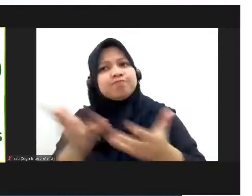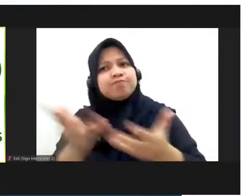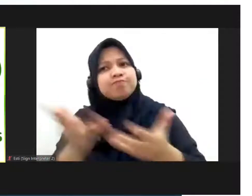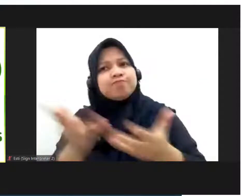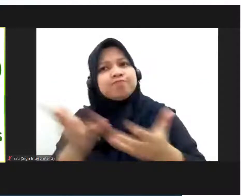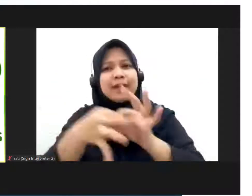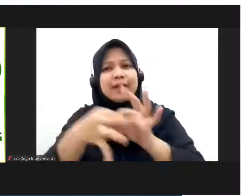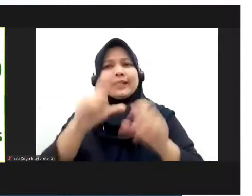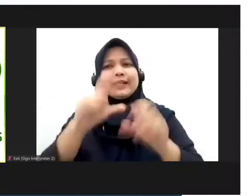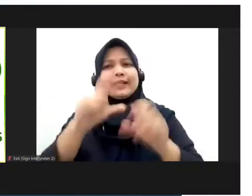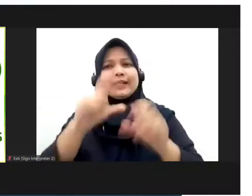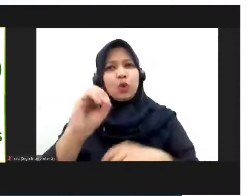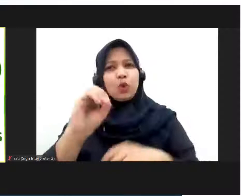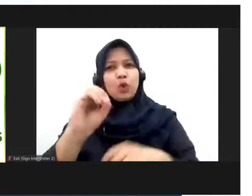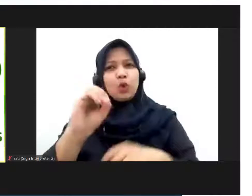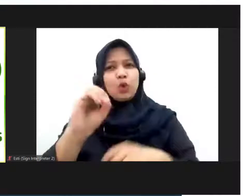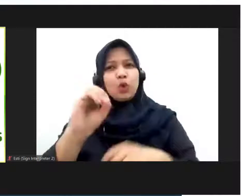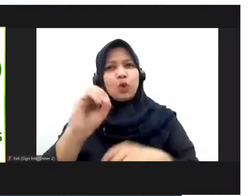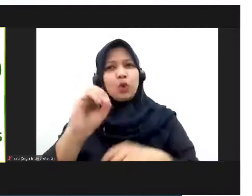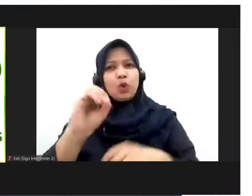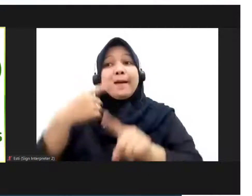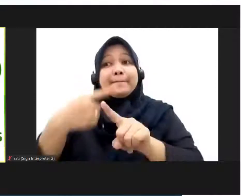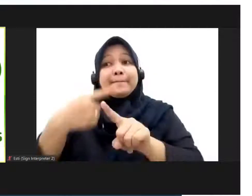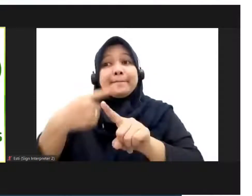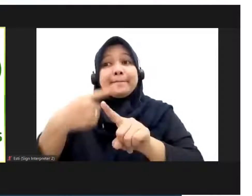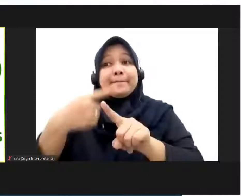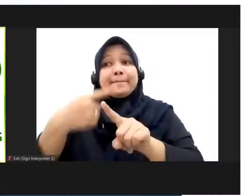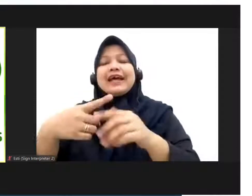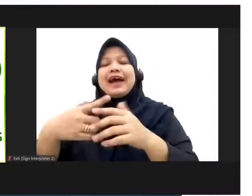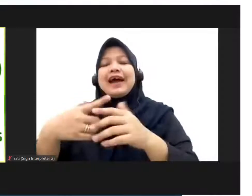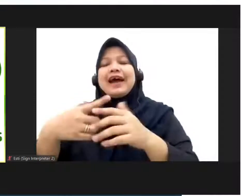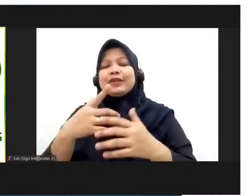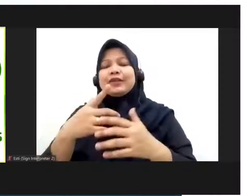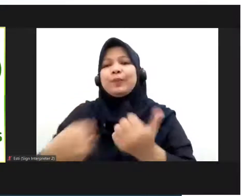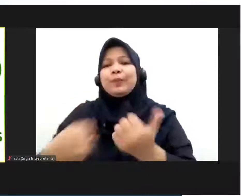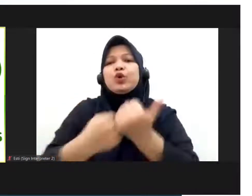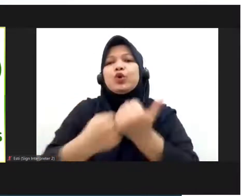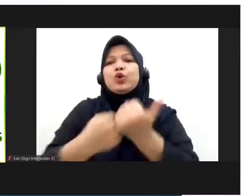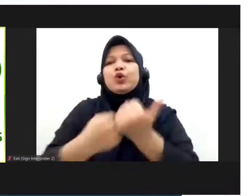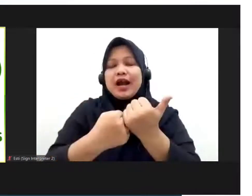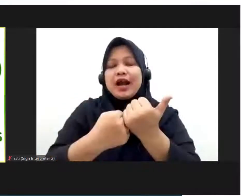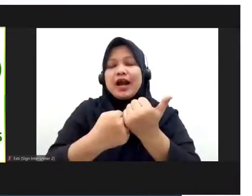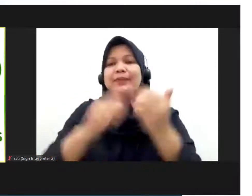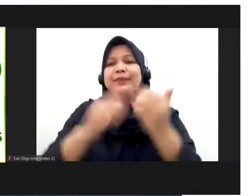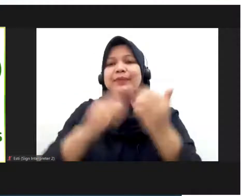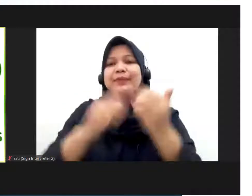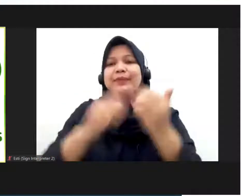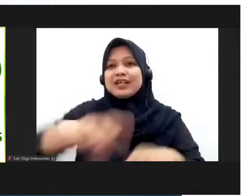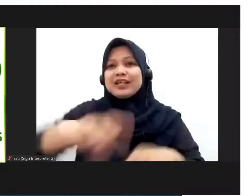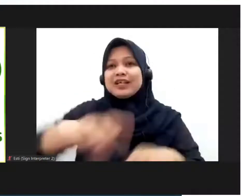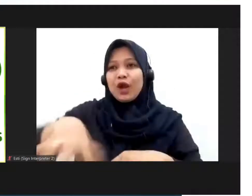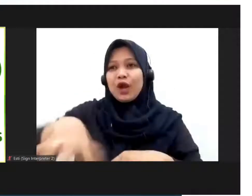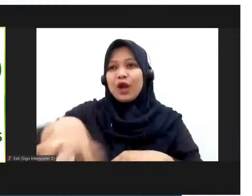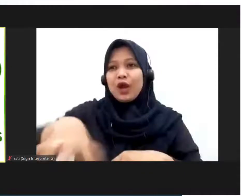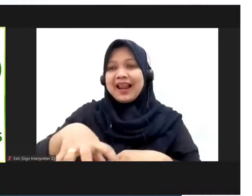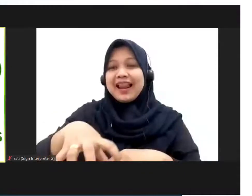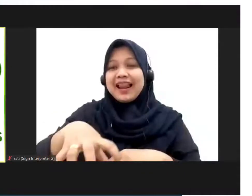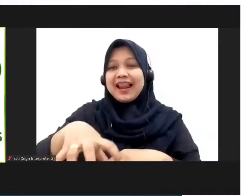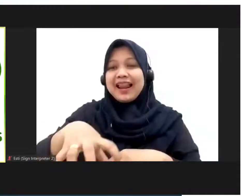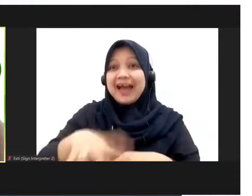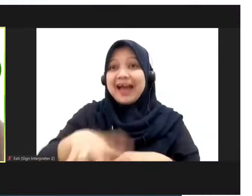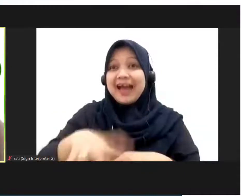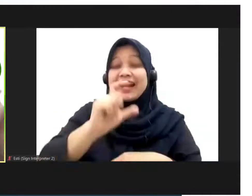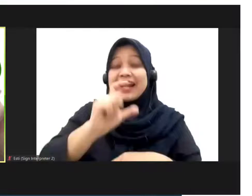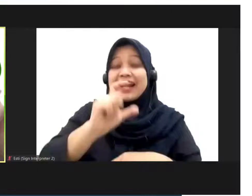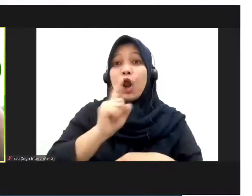and to support local initiative and community initiative, you should do local and adapt locally. So that's